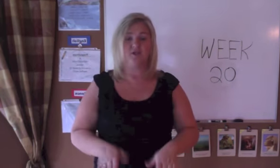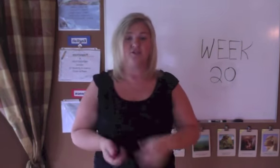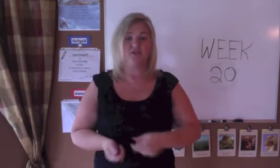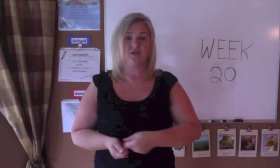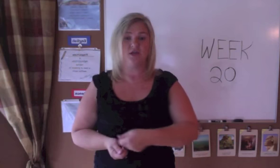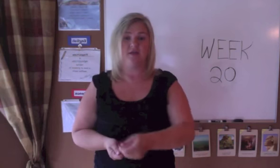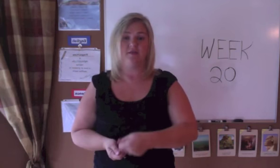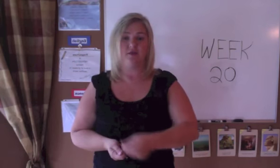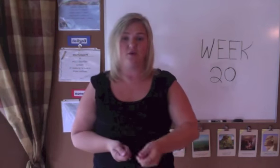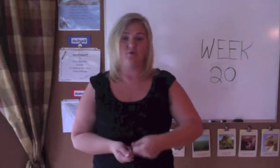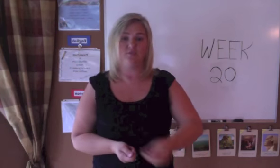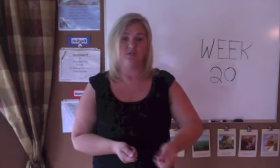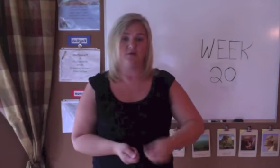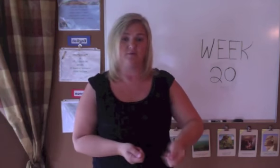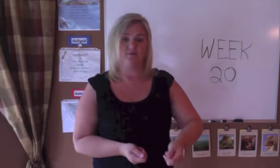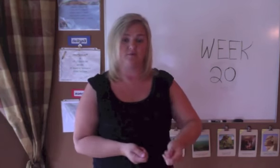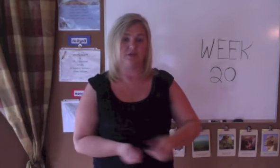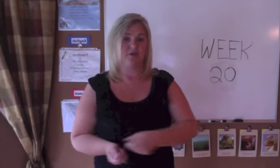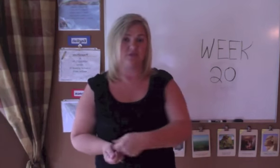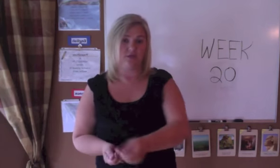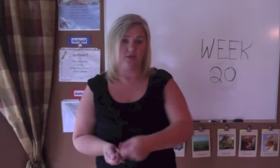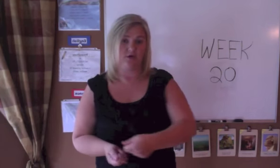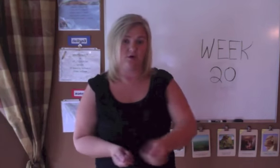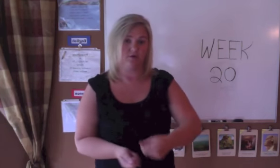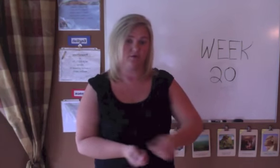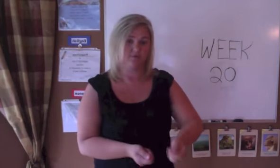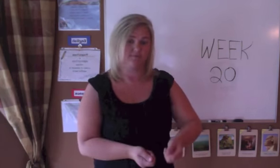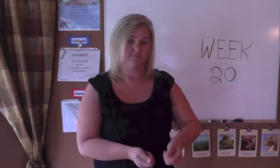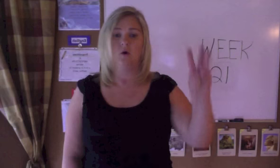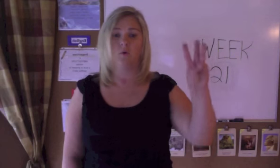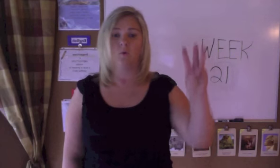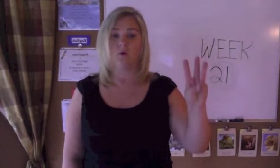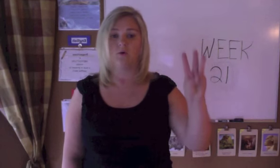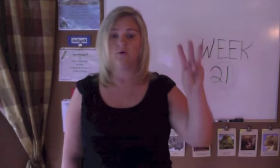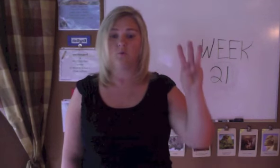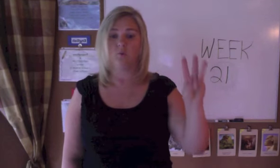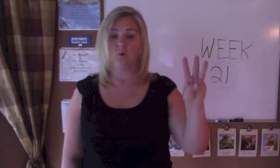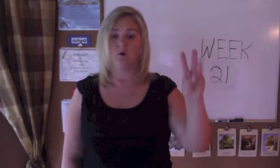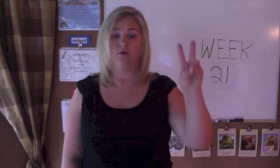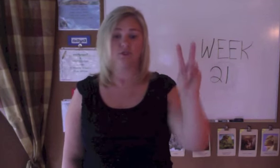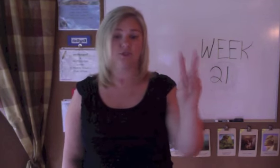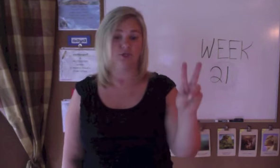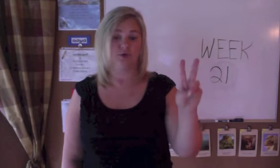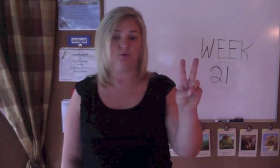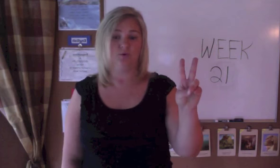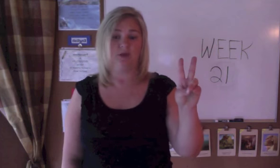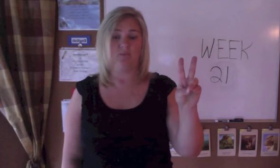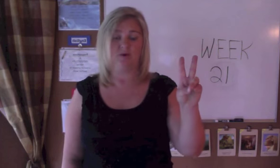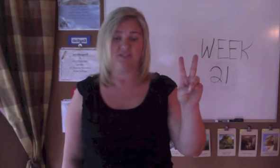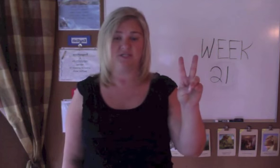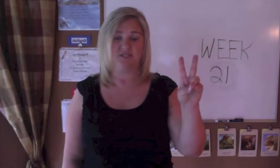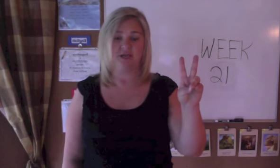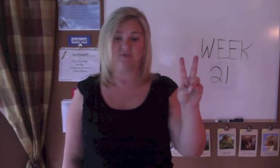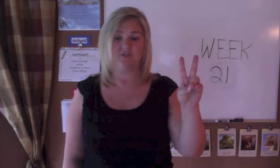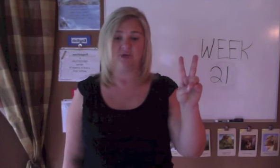Depression, and the New Deal, like you're dealing cards. World War II and President